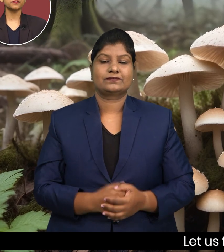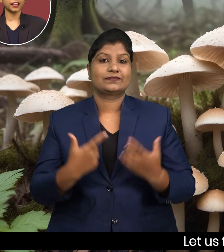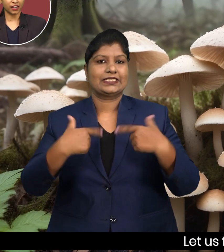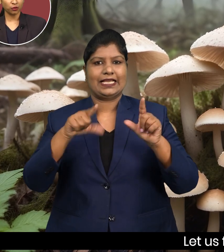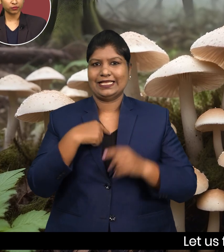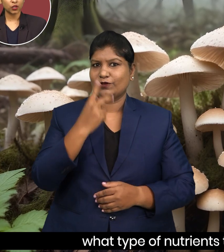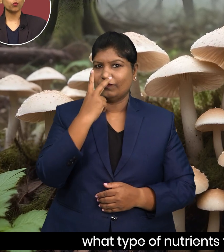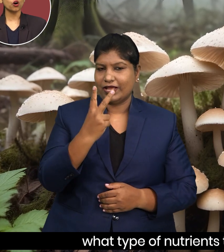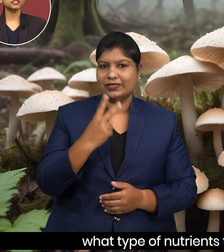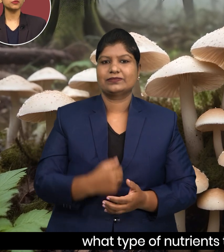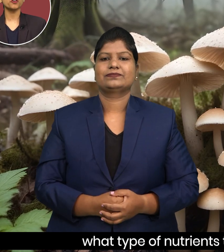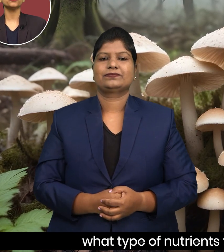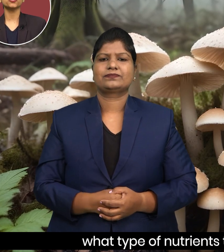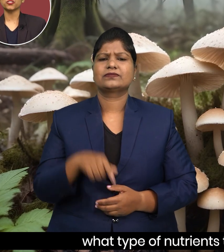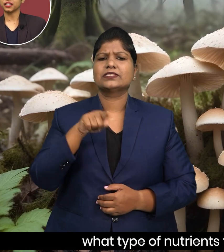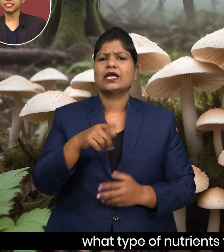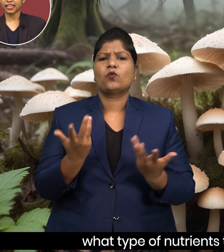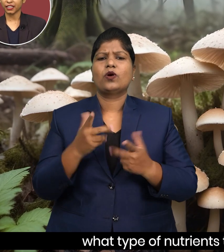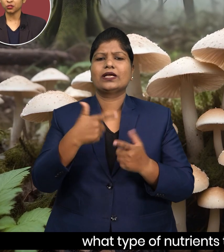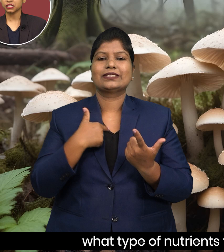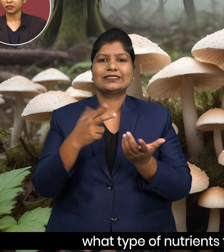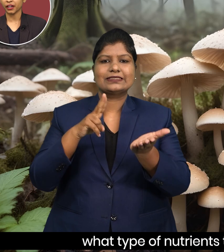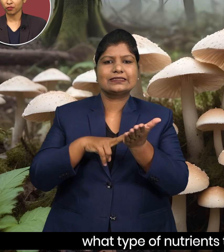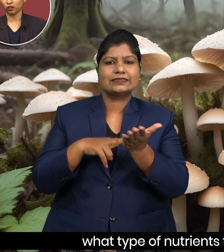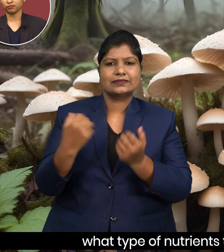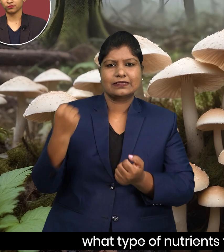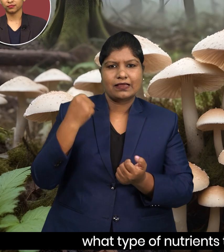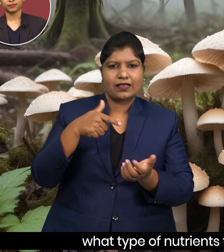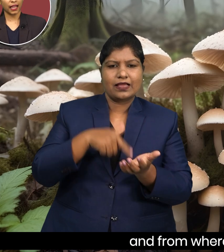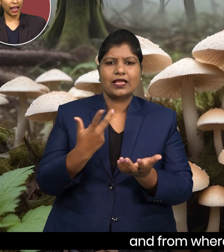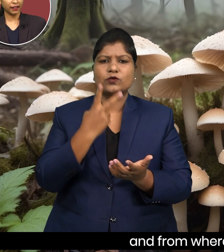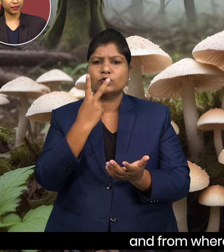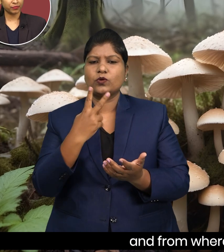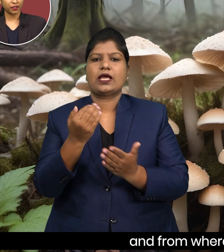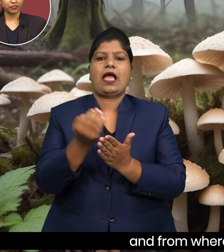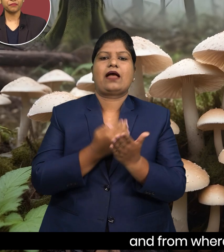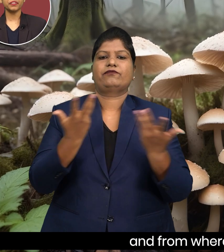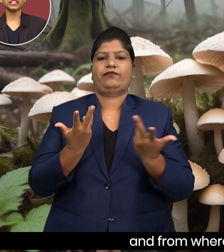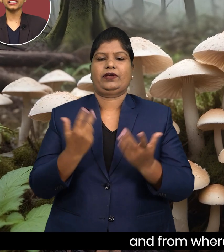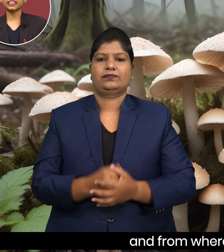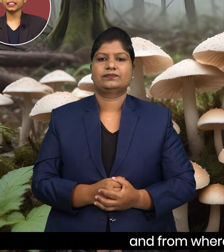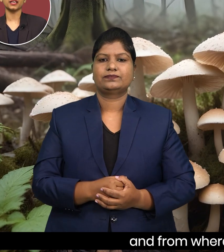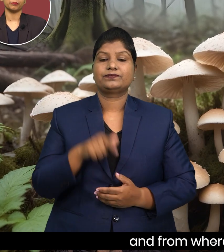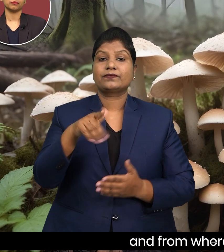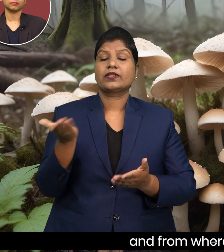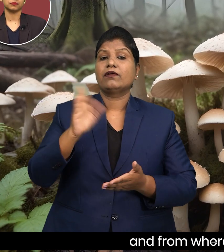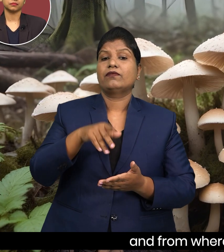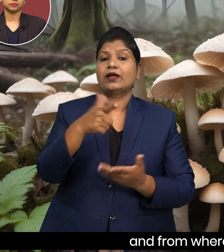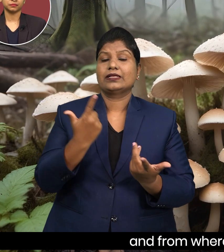Let us find out what type of nutrients they need to survive on and from where they get